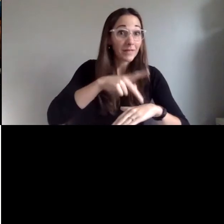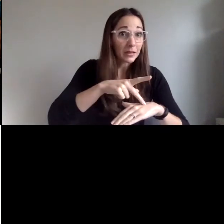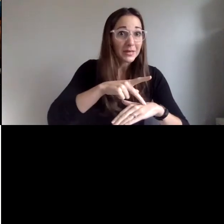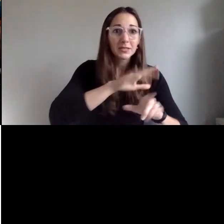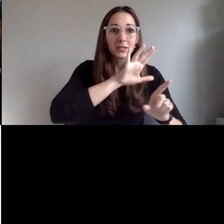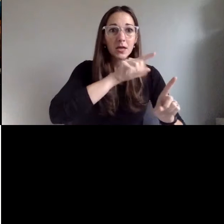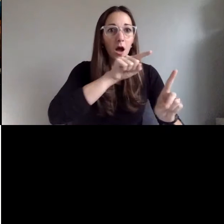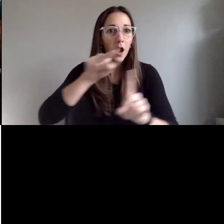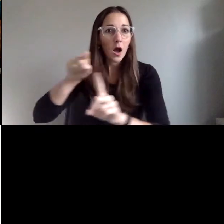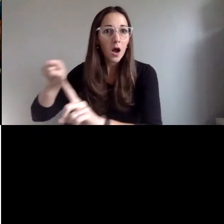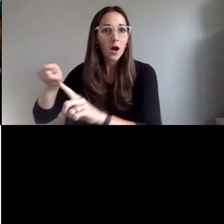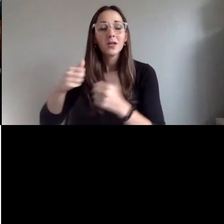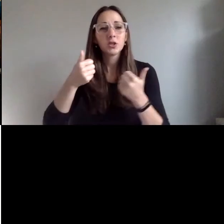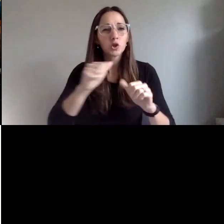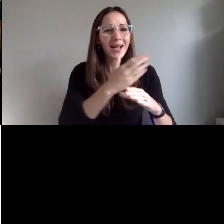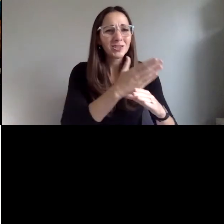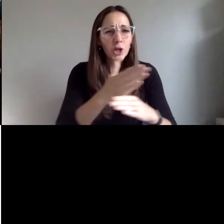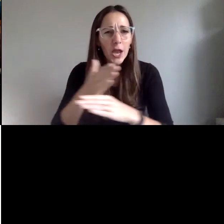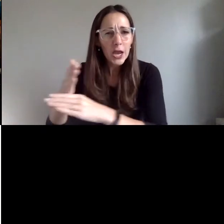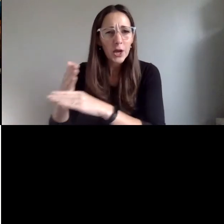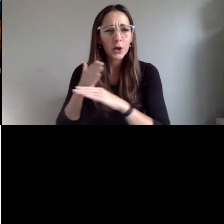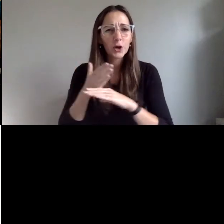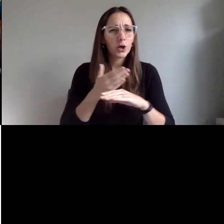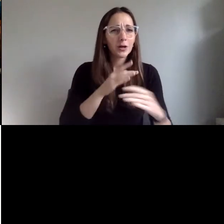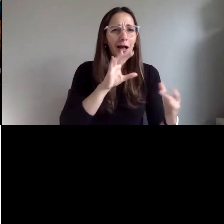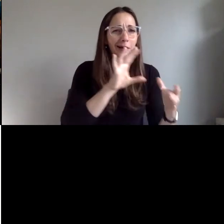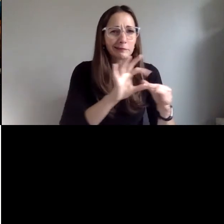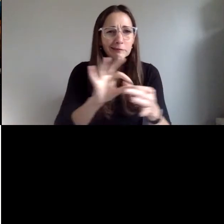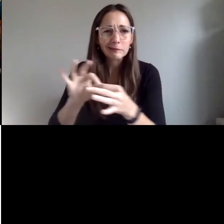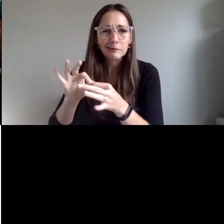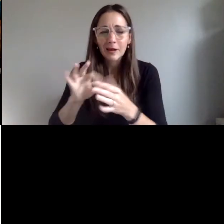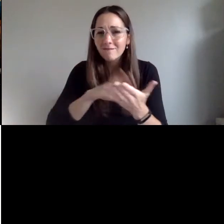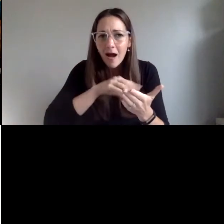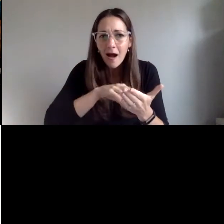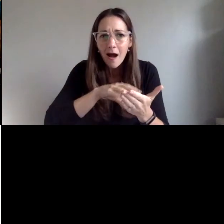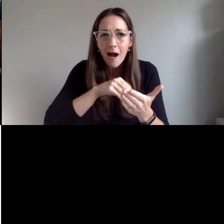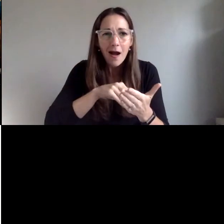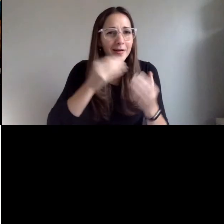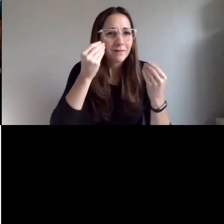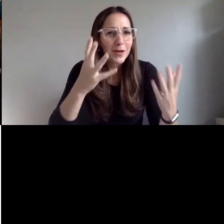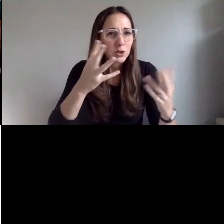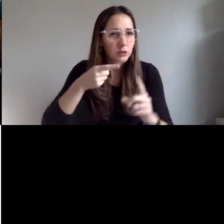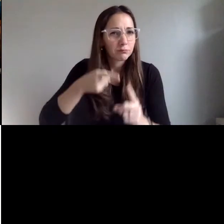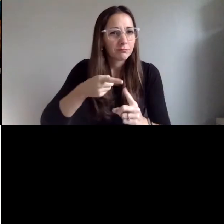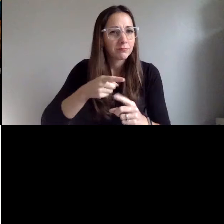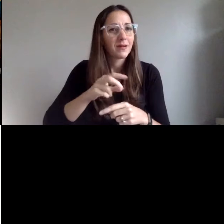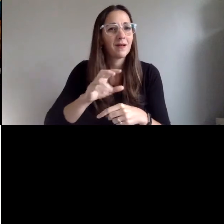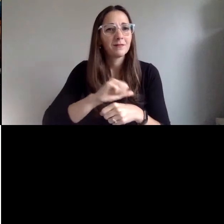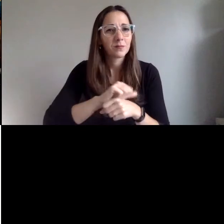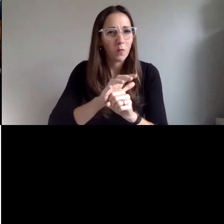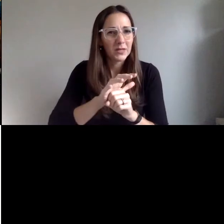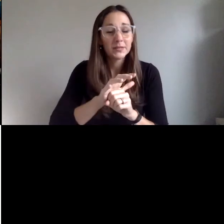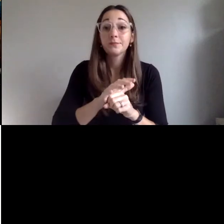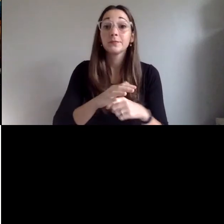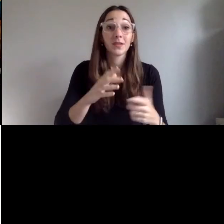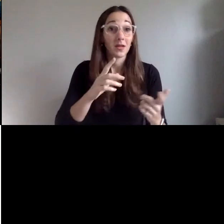share within their friends networks information on the virus. So being able to centralize that stuff